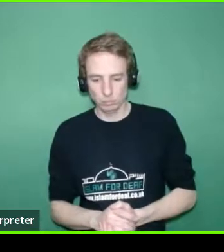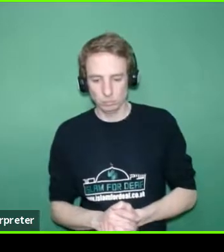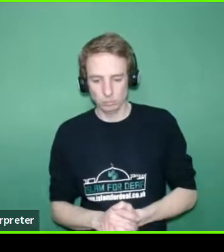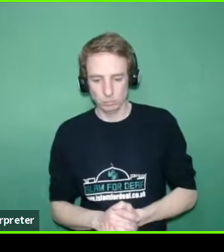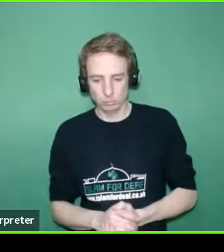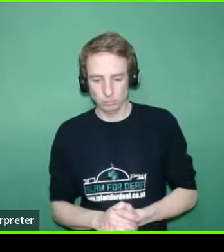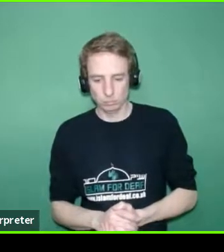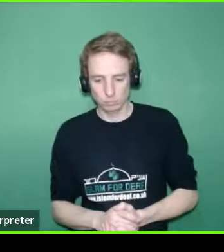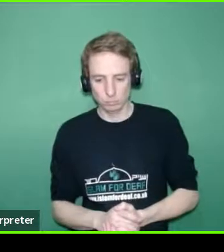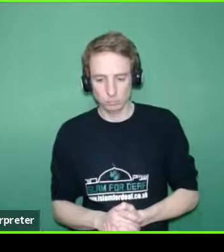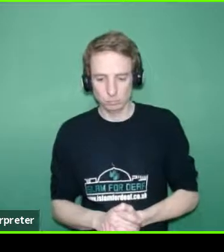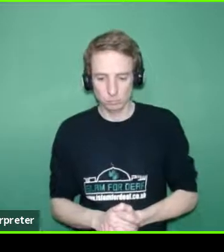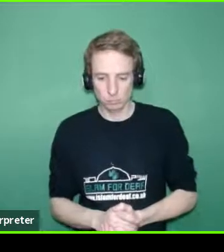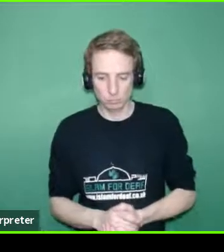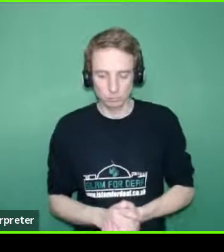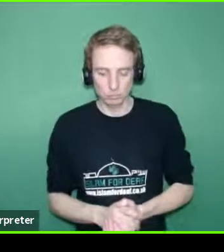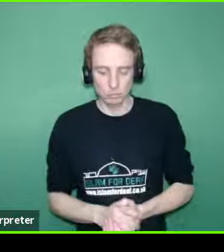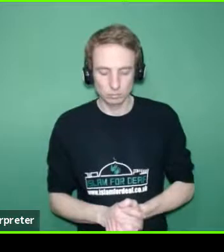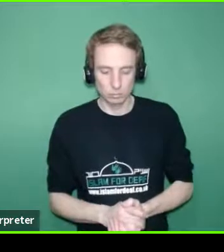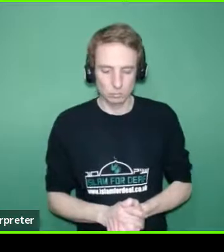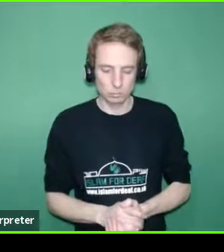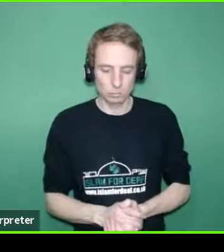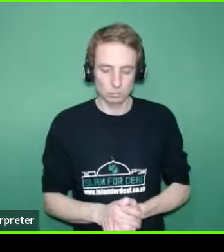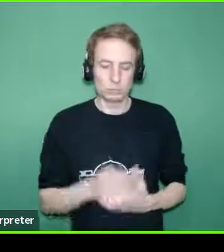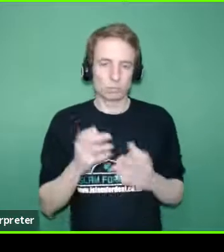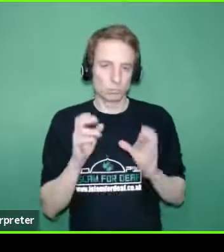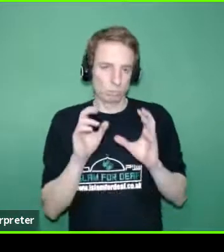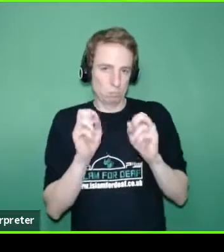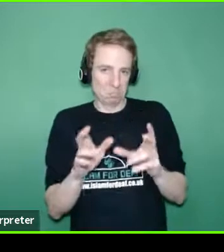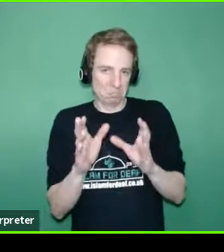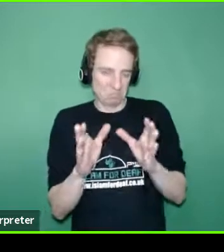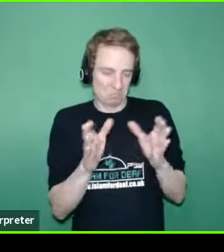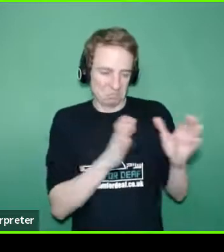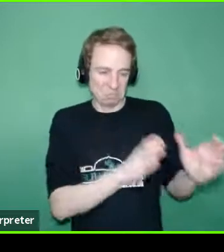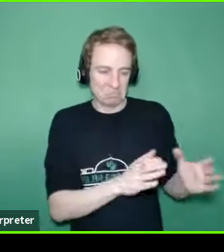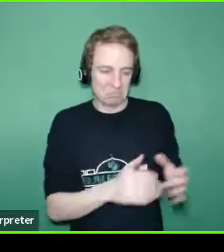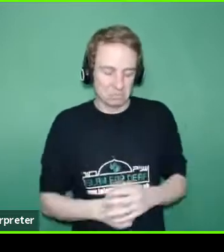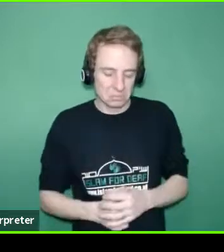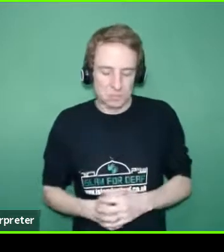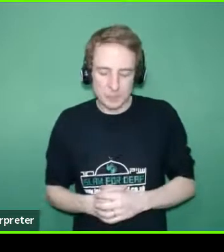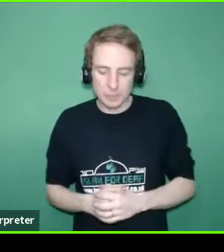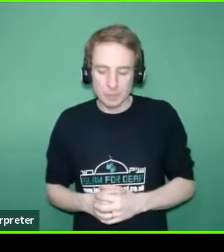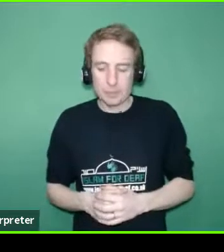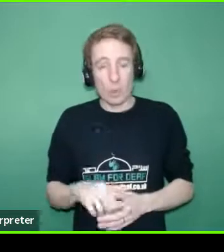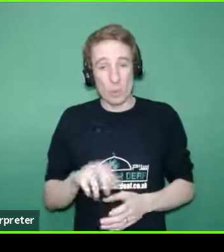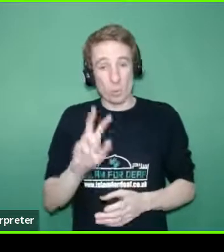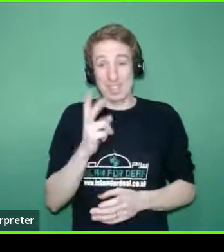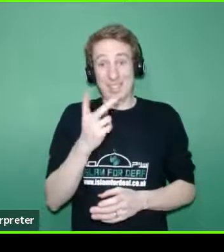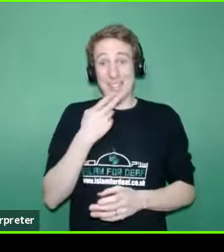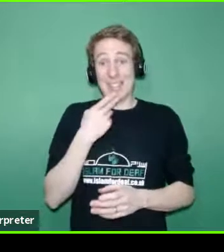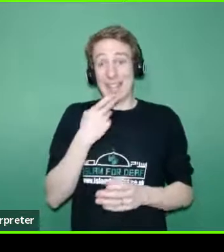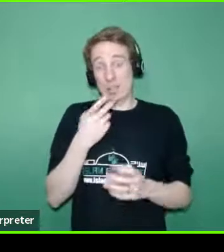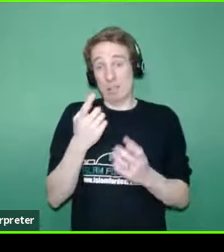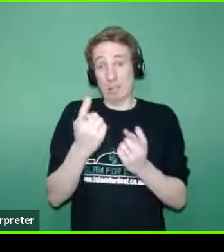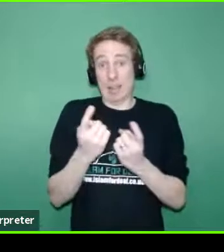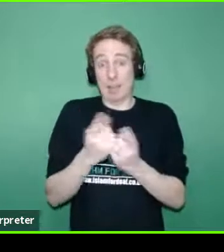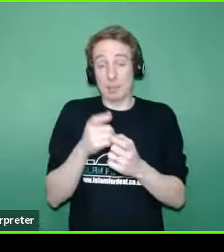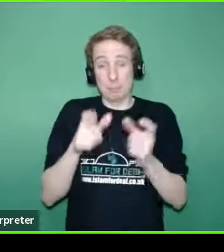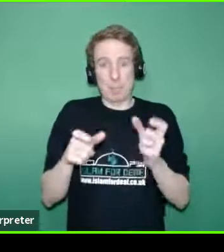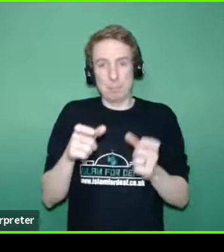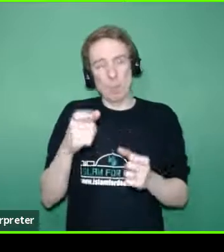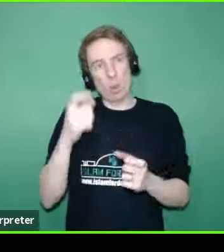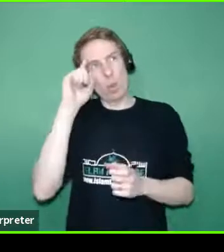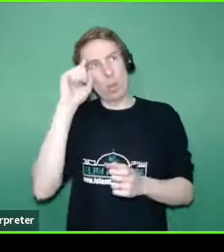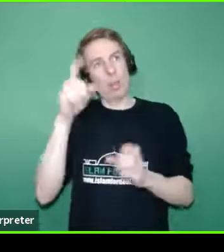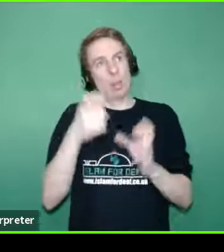And the second thing that's been introduced, or that the people see as something that should be done in this month,